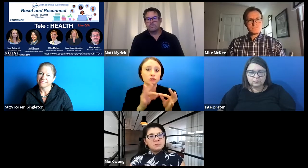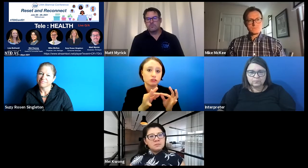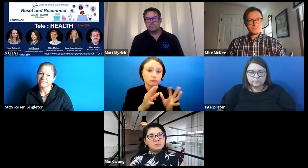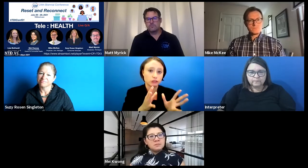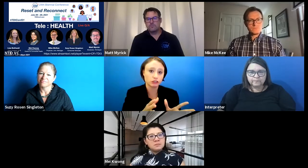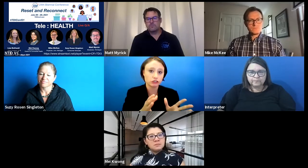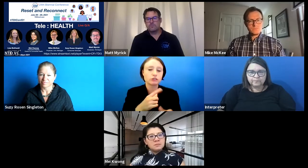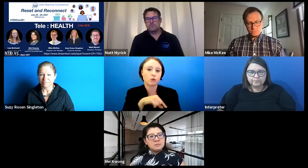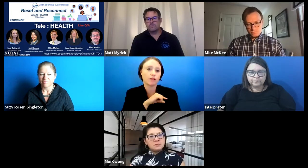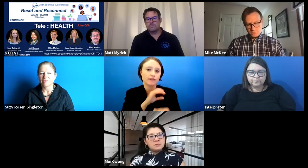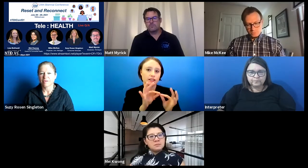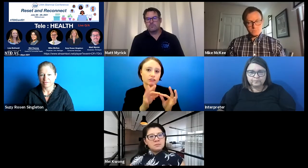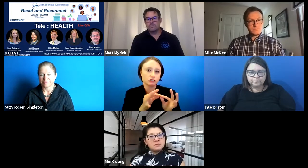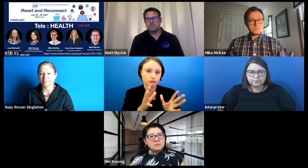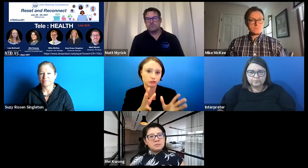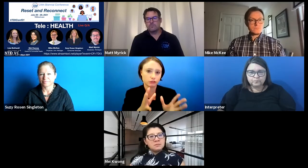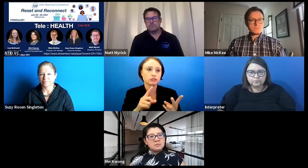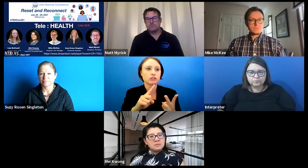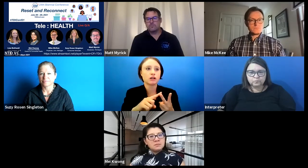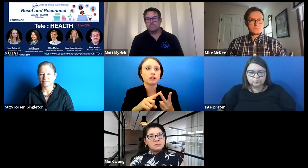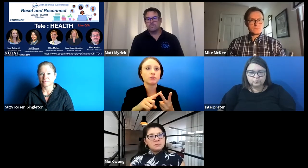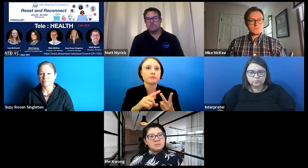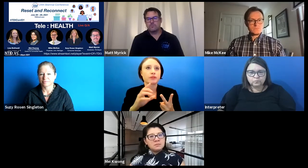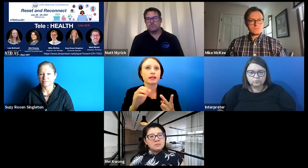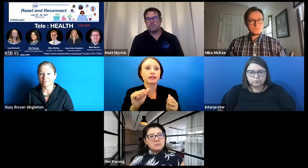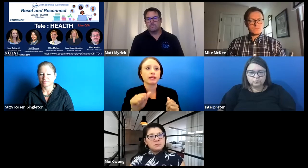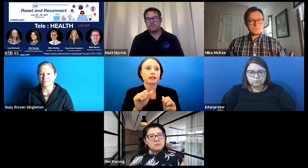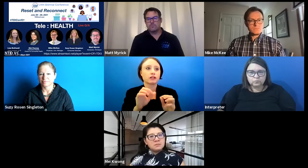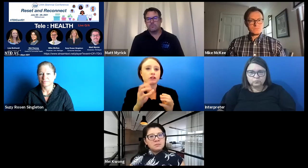and services, which can include interpreters, qualified interpreters.